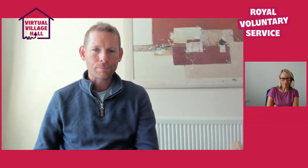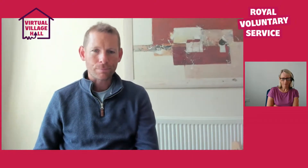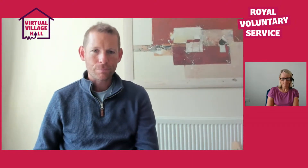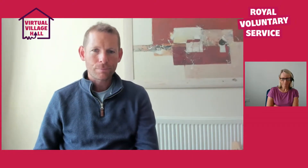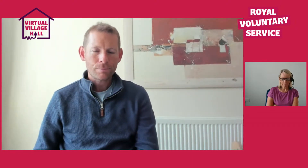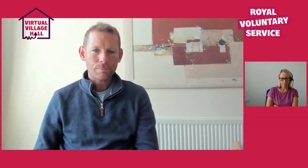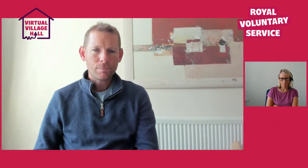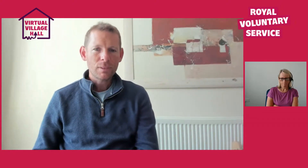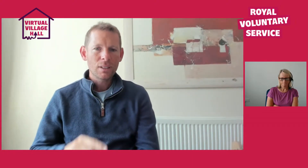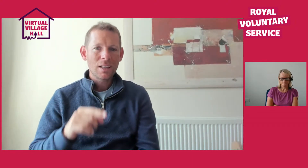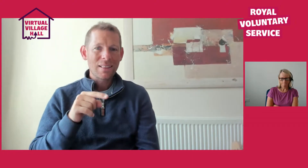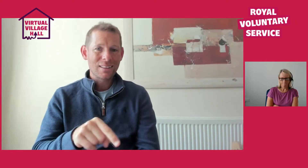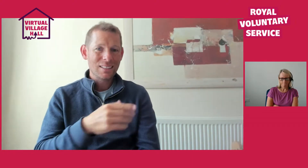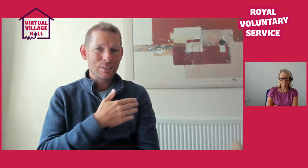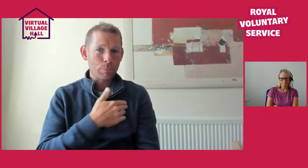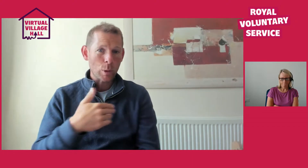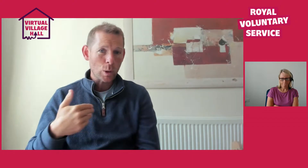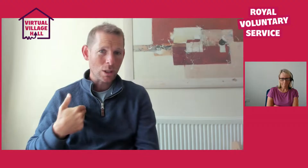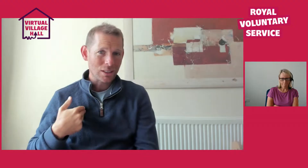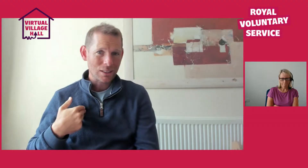35 minutes.